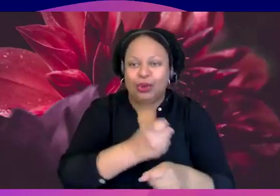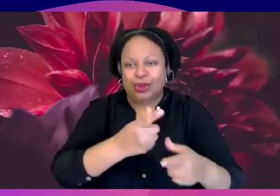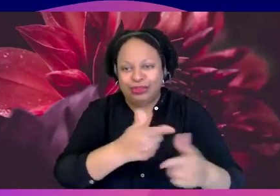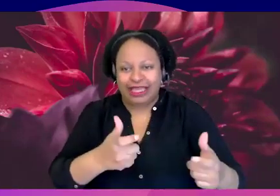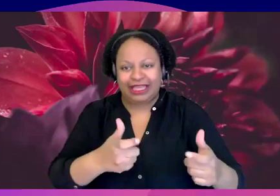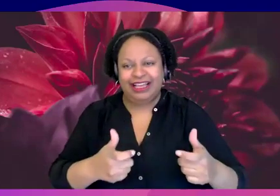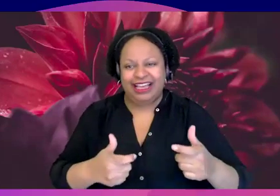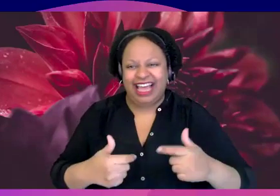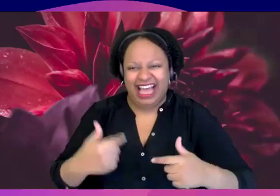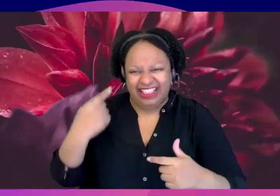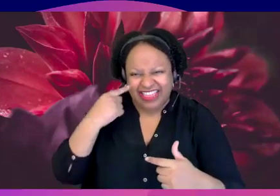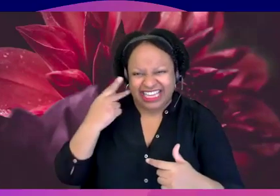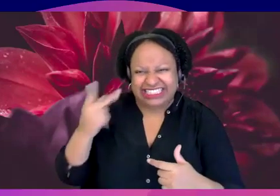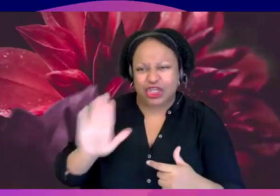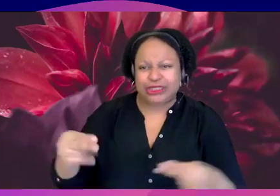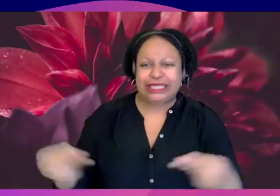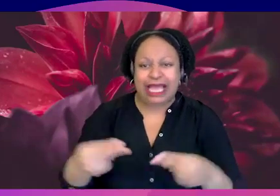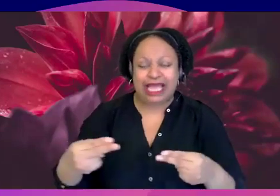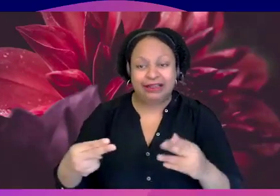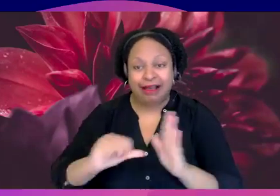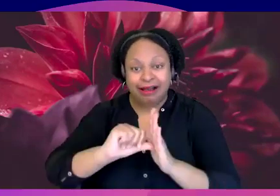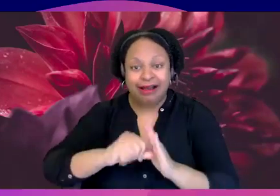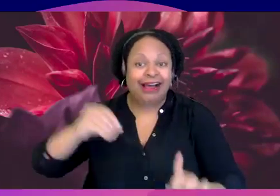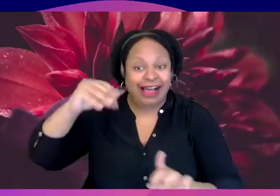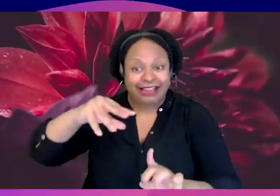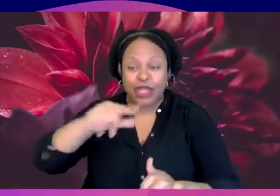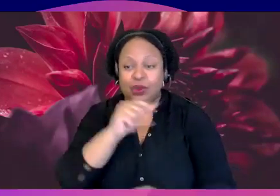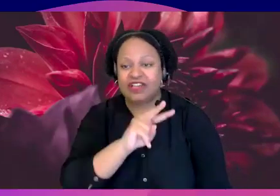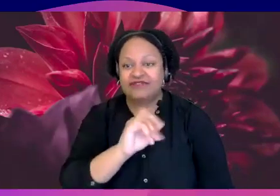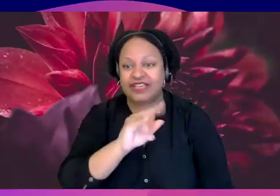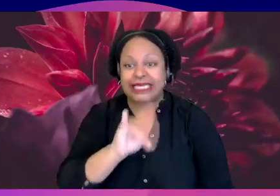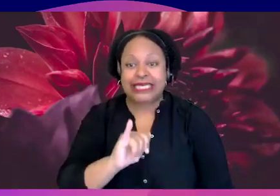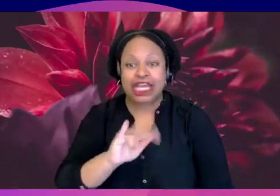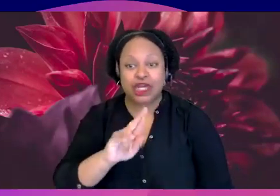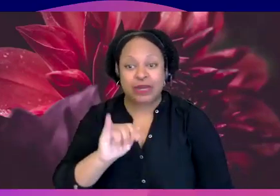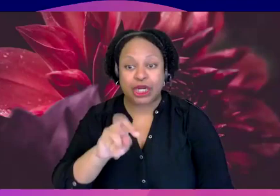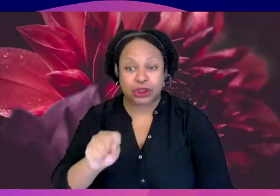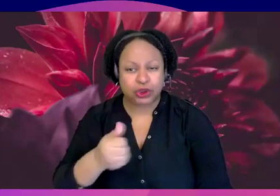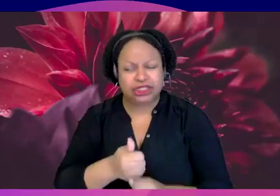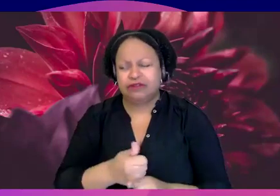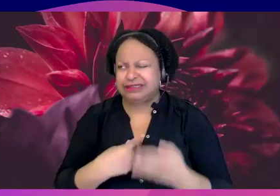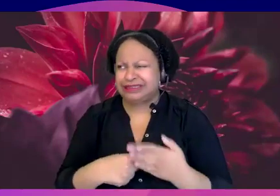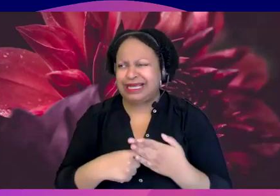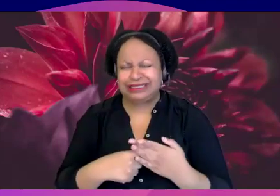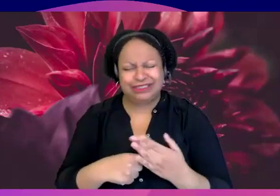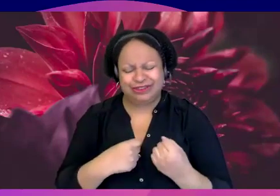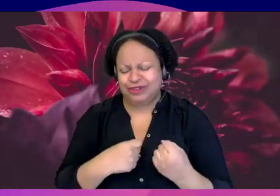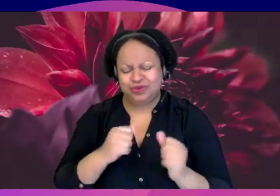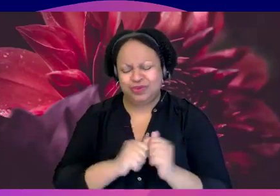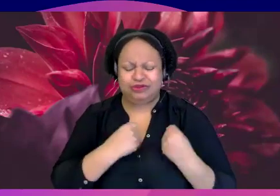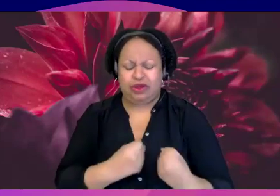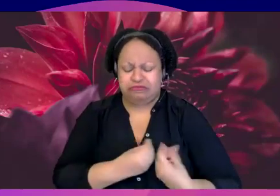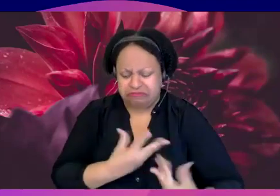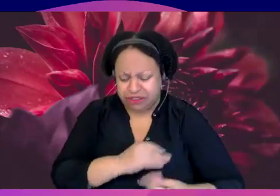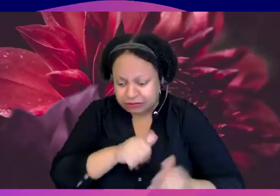Vicki Reynolds was highlighted, and like Vicki Reynolds talks so passionately about the need for joy in this work,